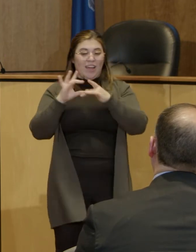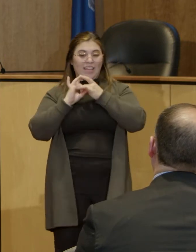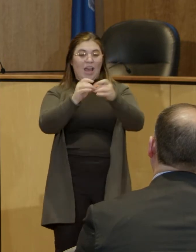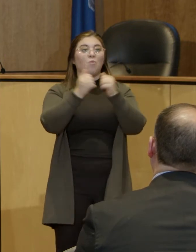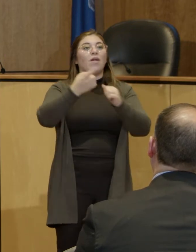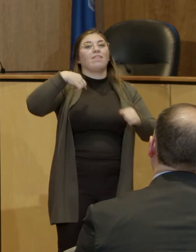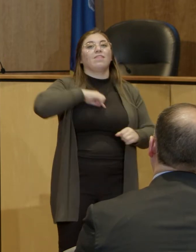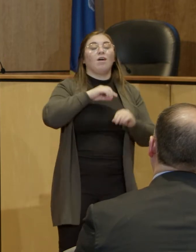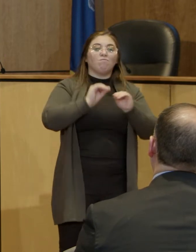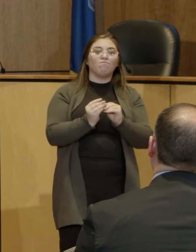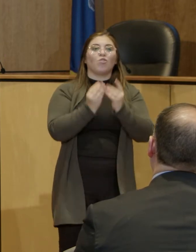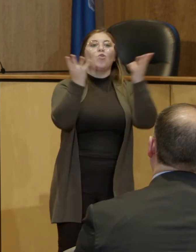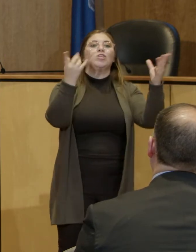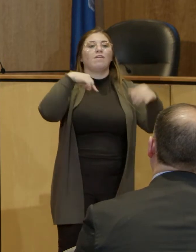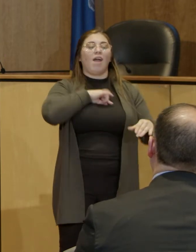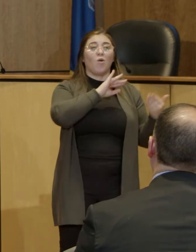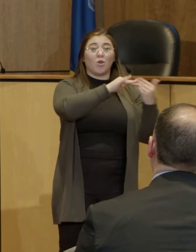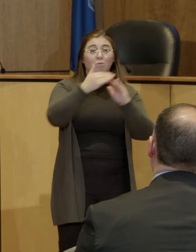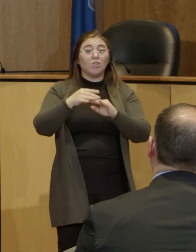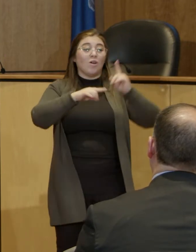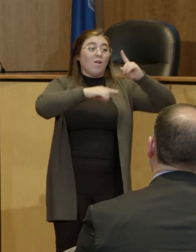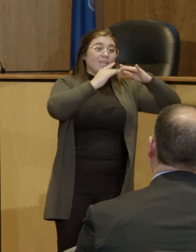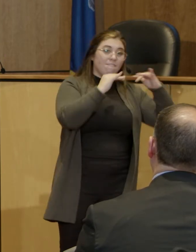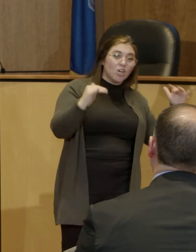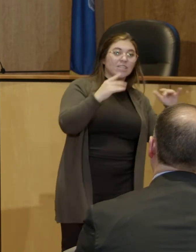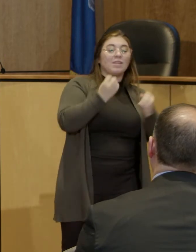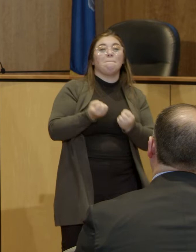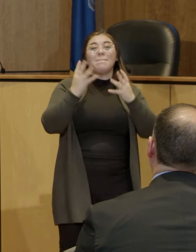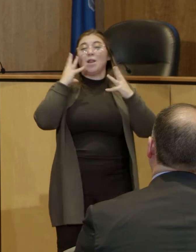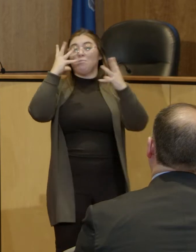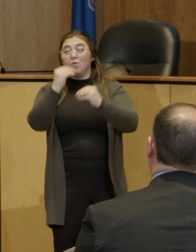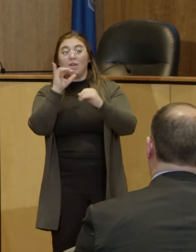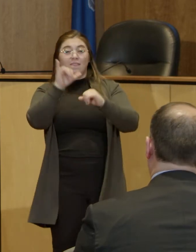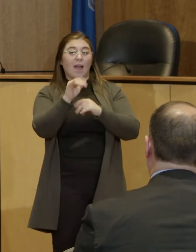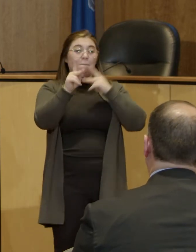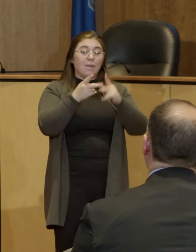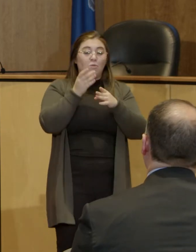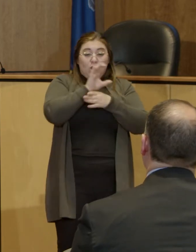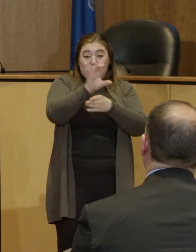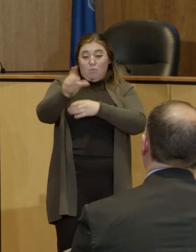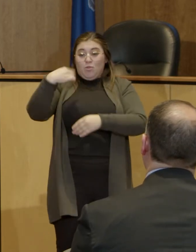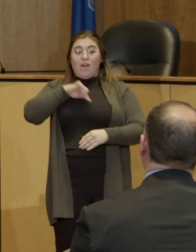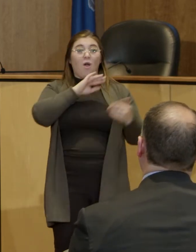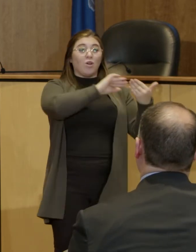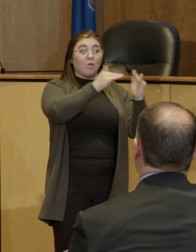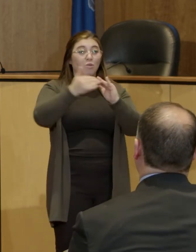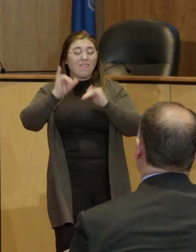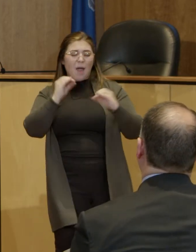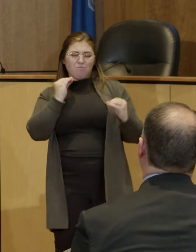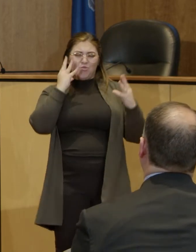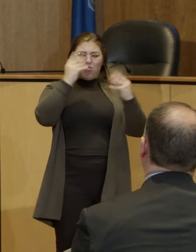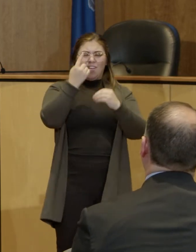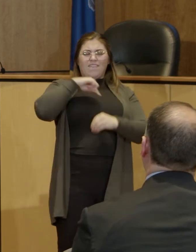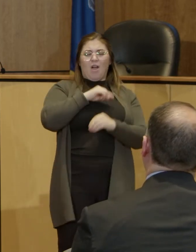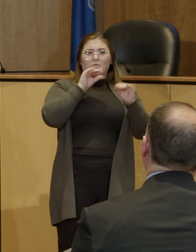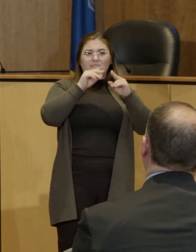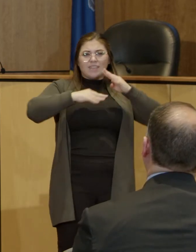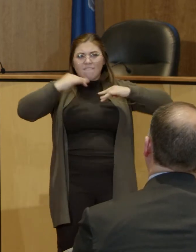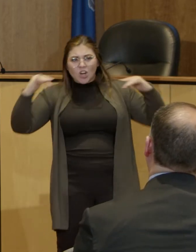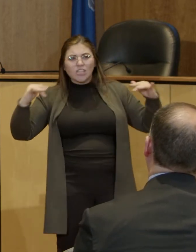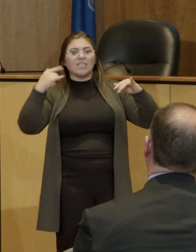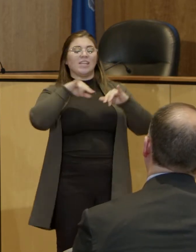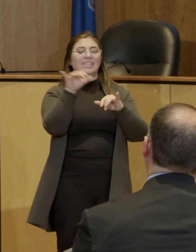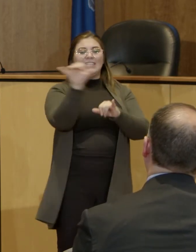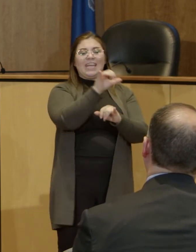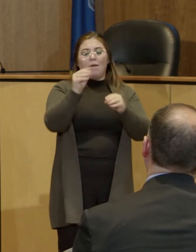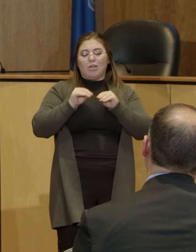of a community. So the diversities and the many beauties that individuals contribute to the community, the beauty of those diversities are akin to a